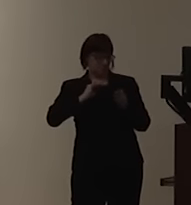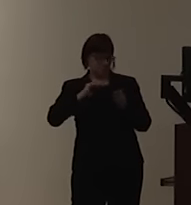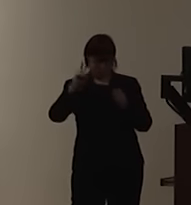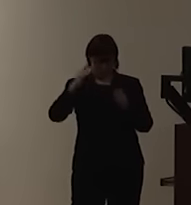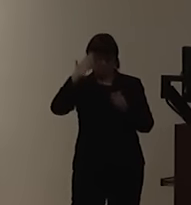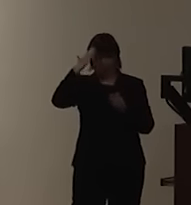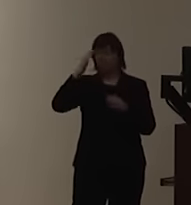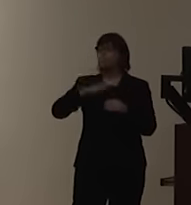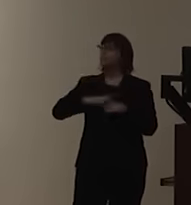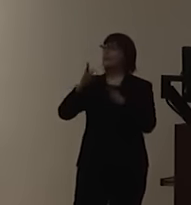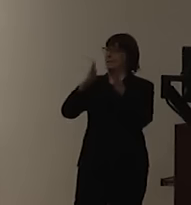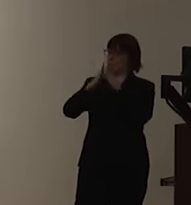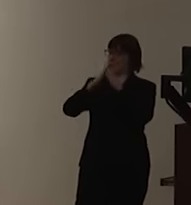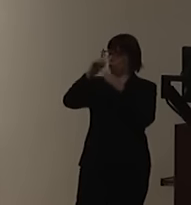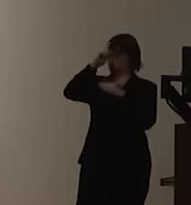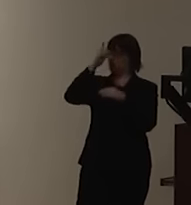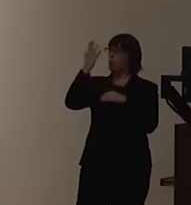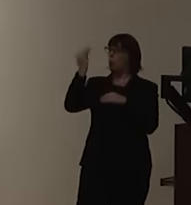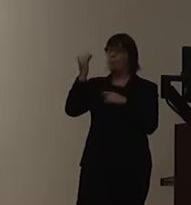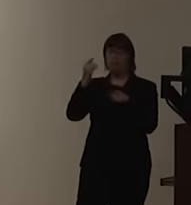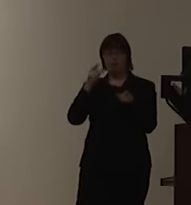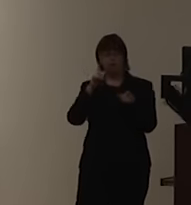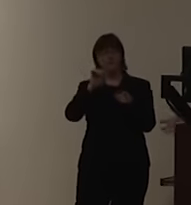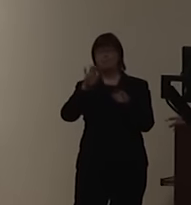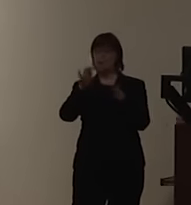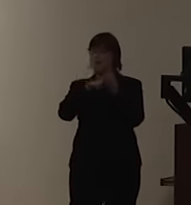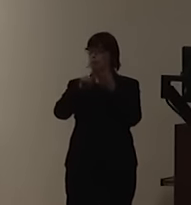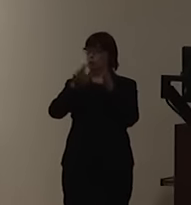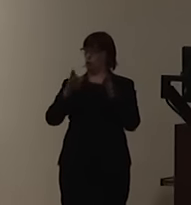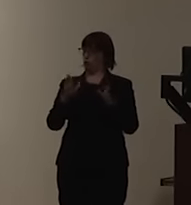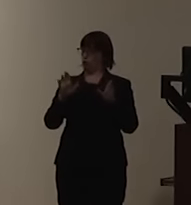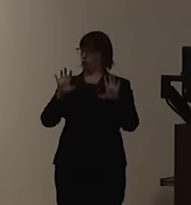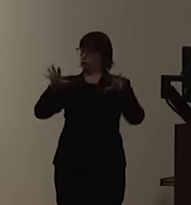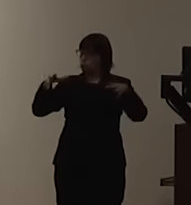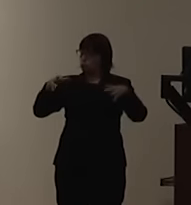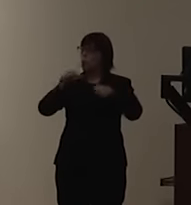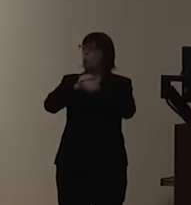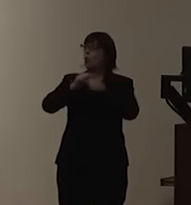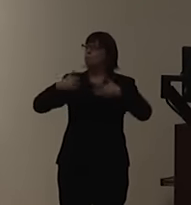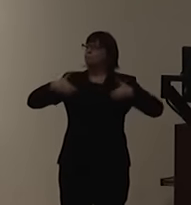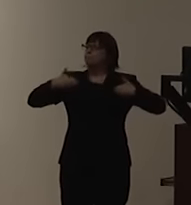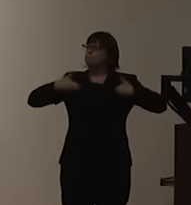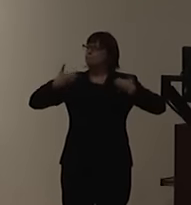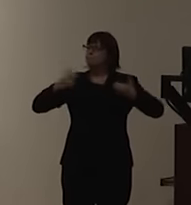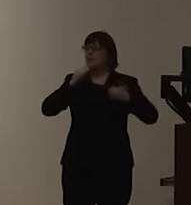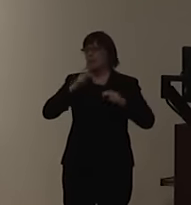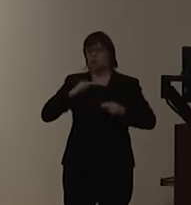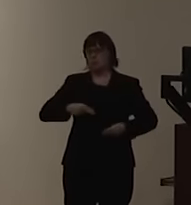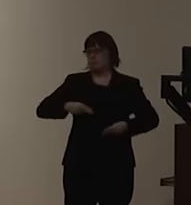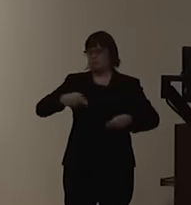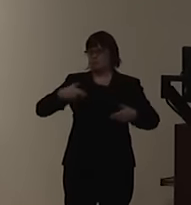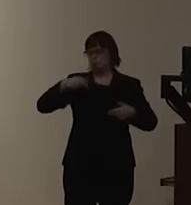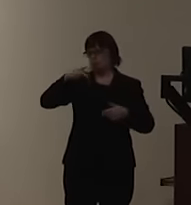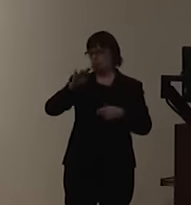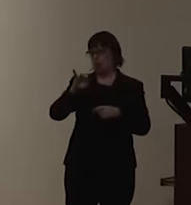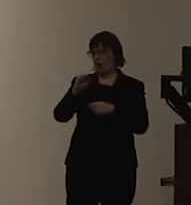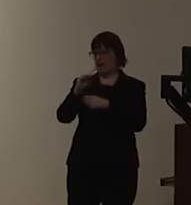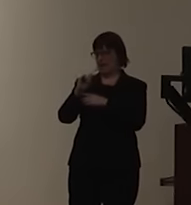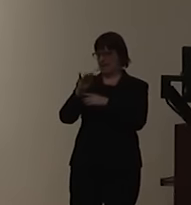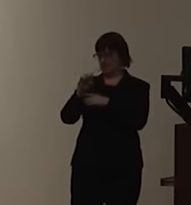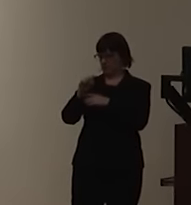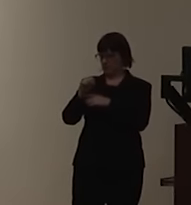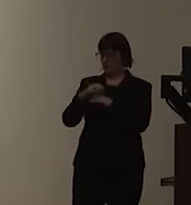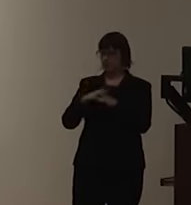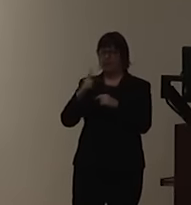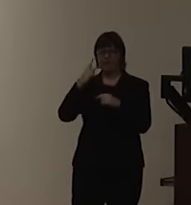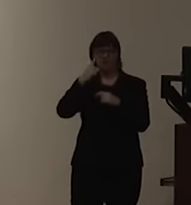Germany because these are lab researchers who were working with primates, non-human primates, from, I